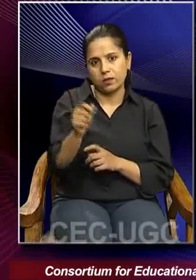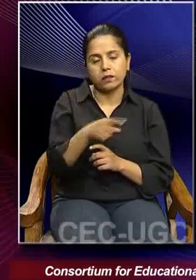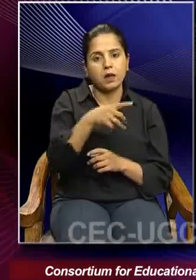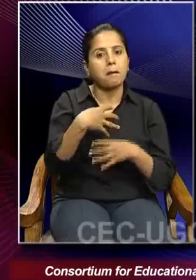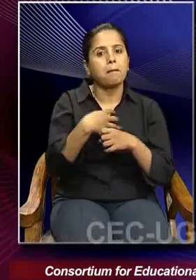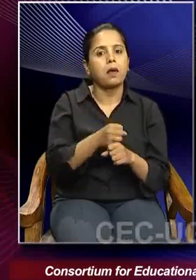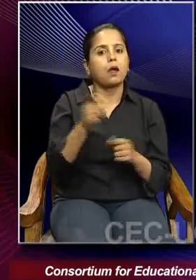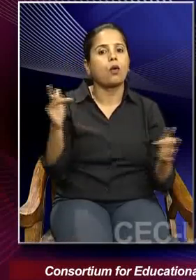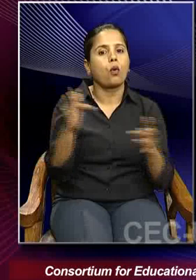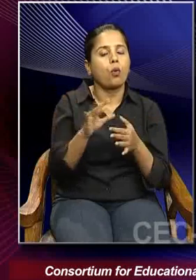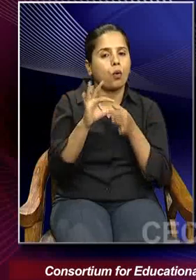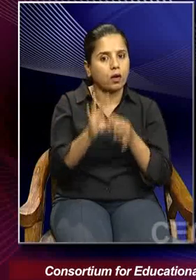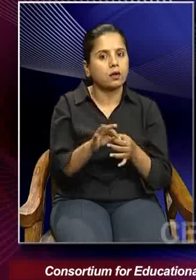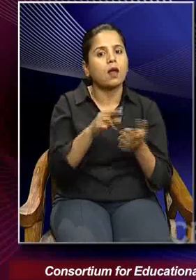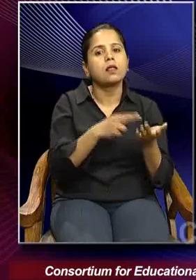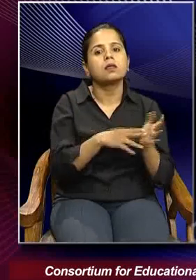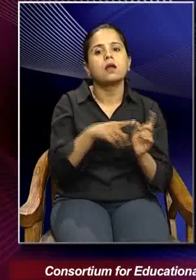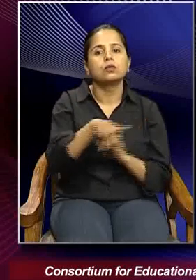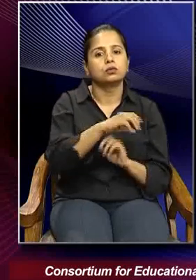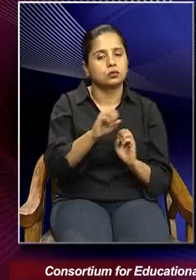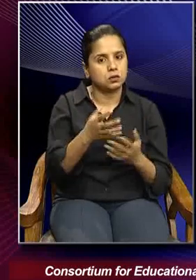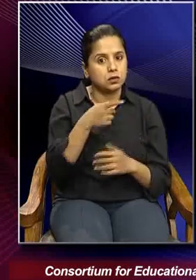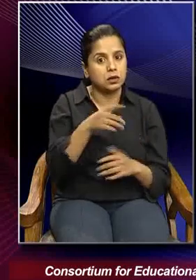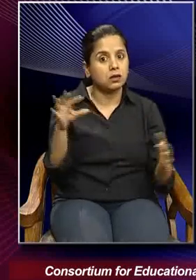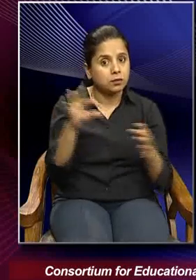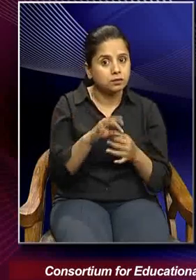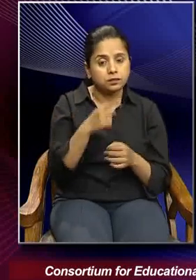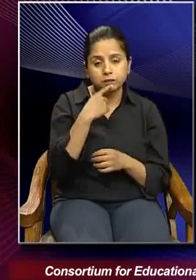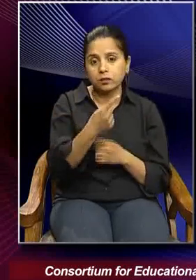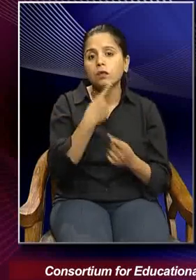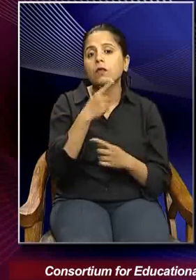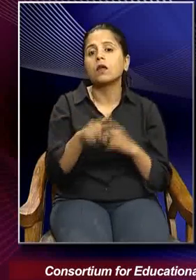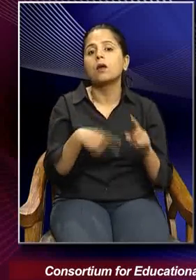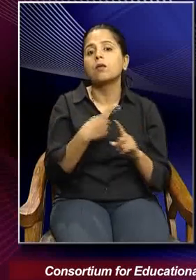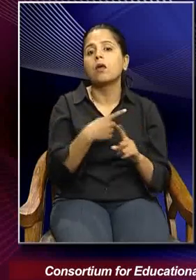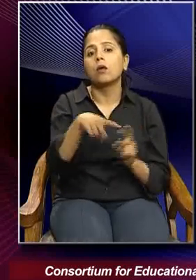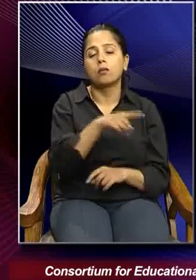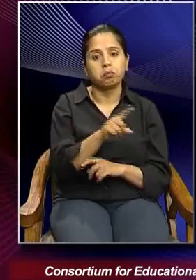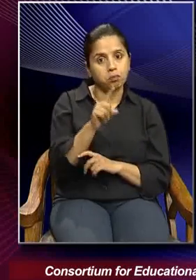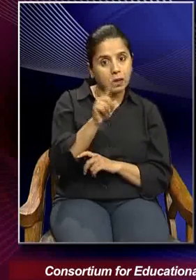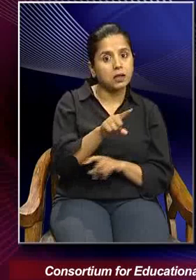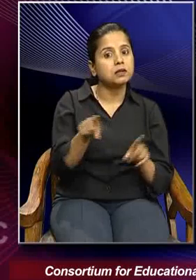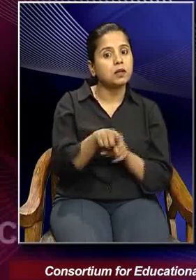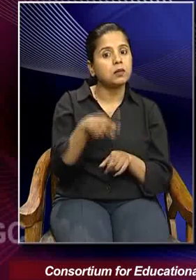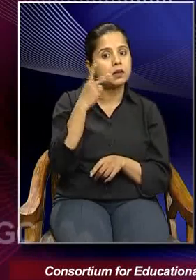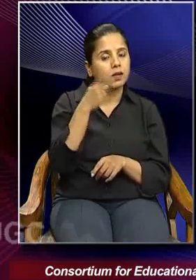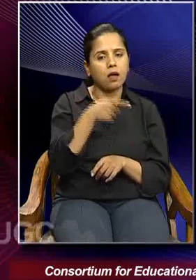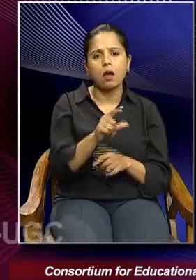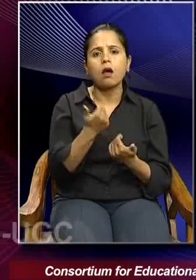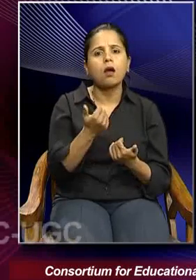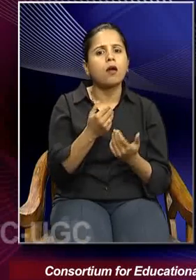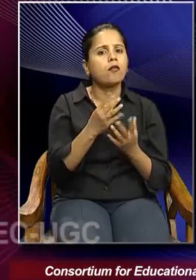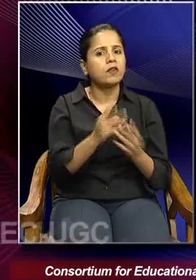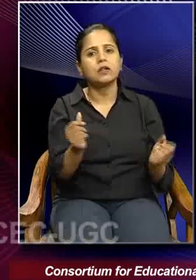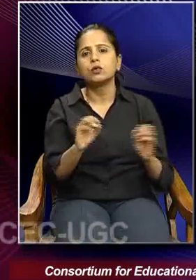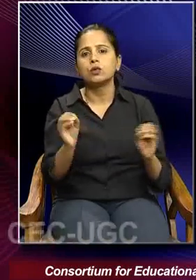creates a contact with the Prakriti. That kind of contact they are talking about. But even that has not gone